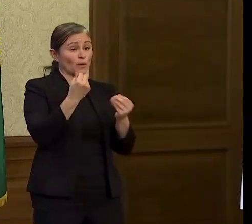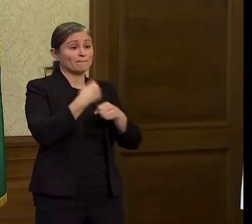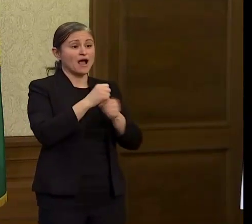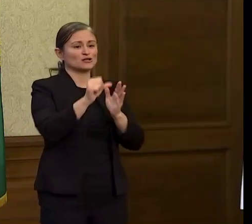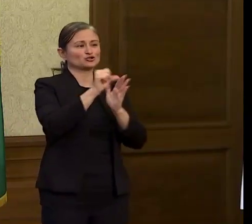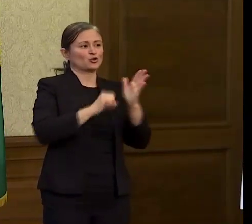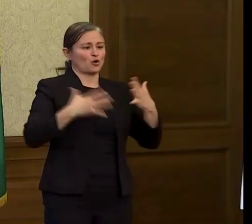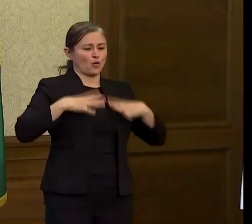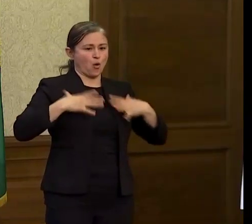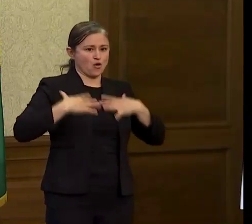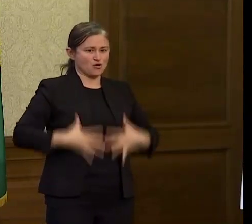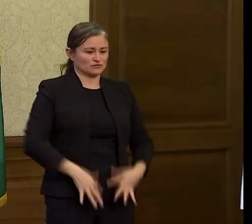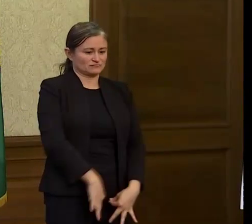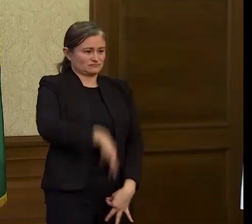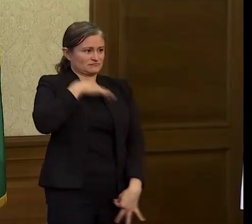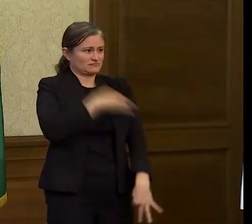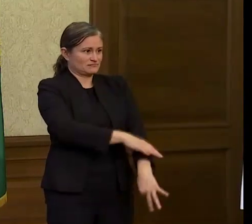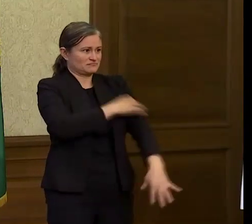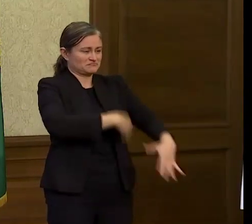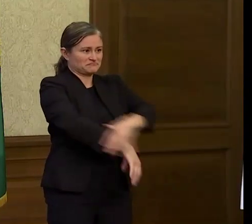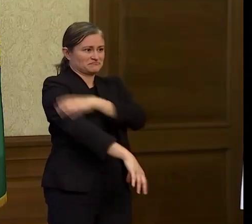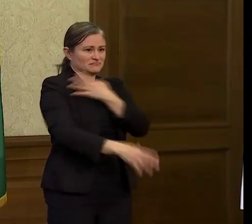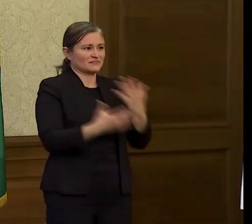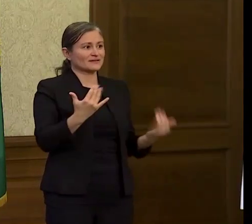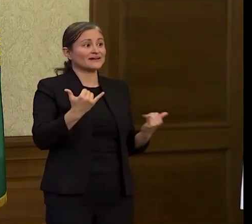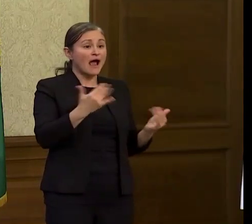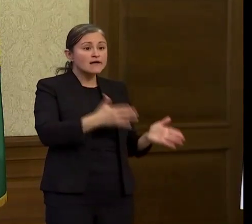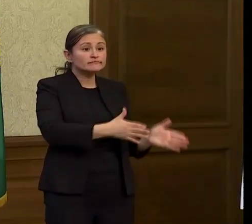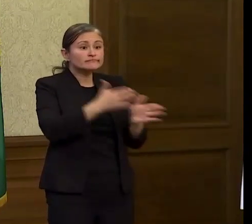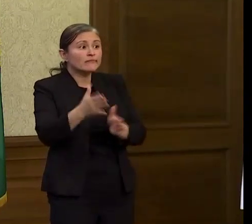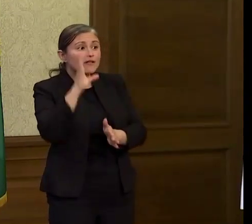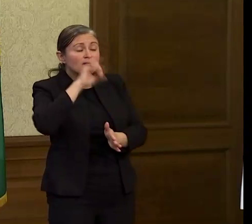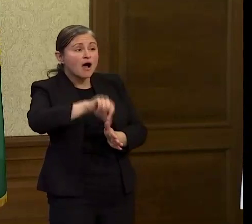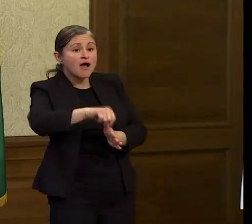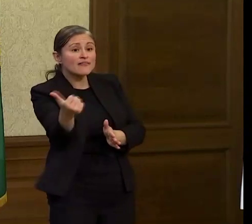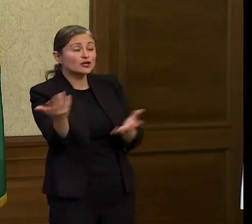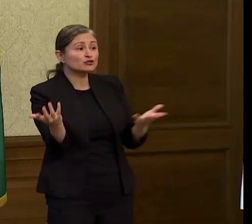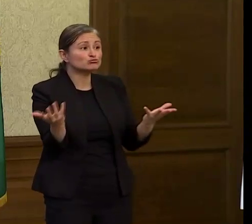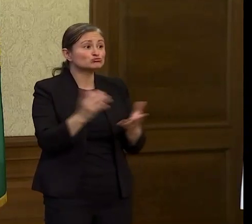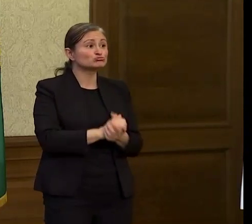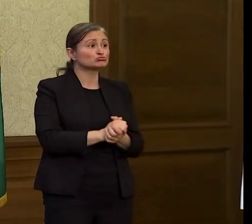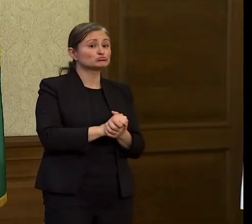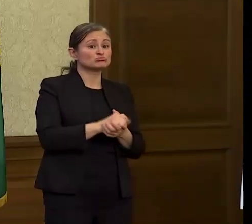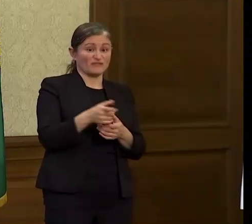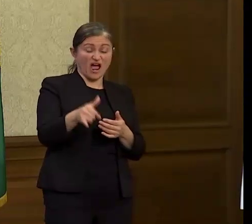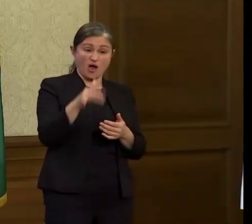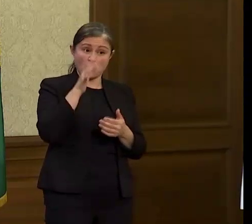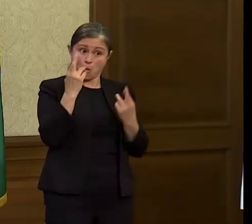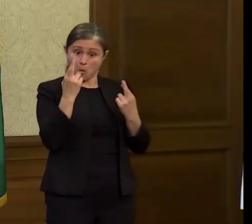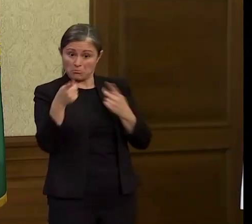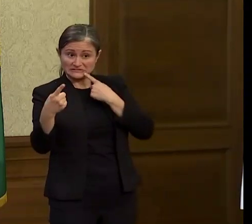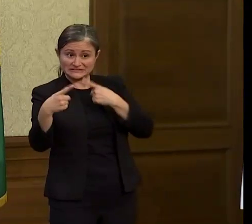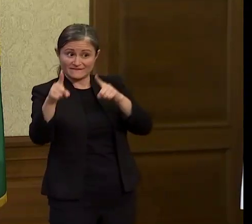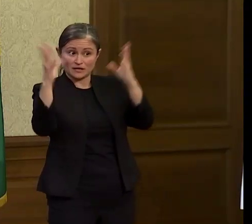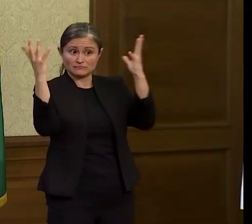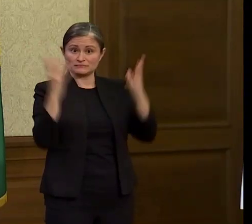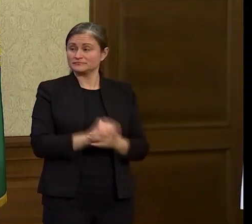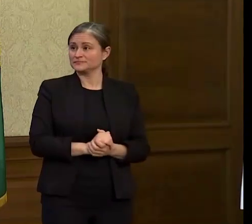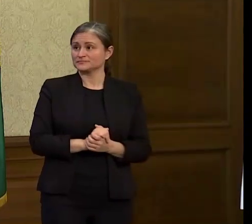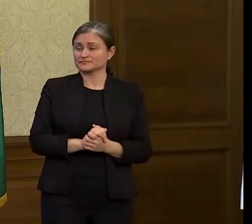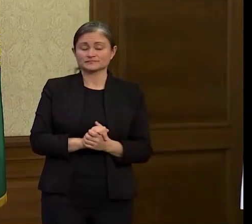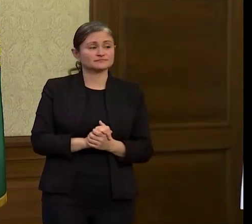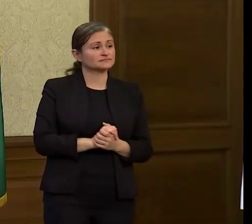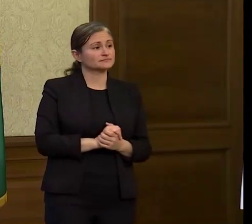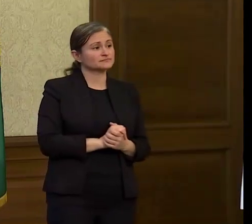next order to fulfill as well. So we hope that that succeeds. And final question, we'll go to Paul